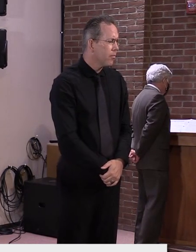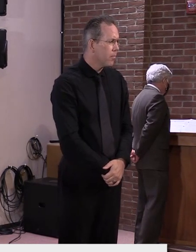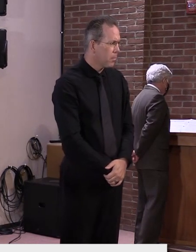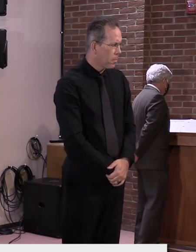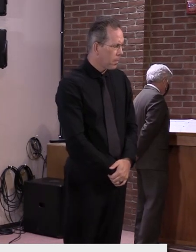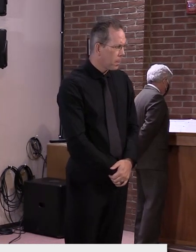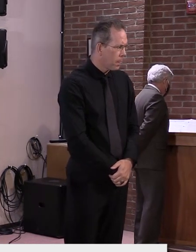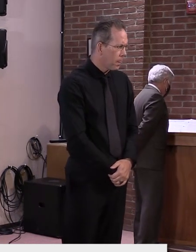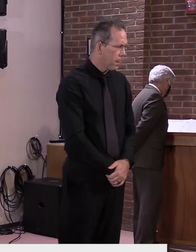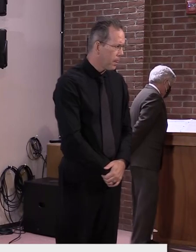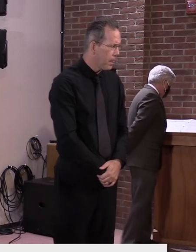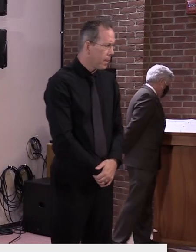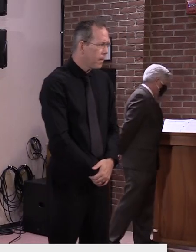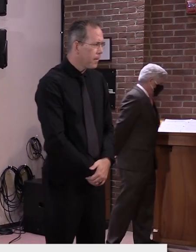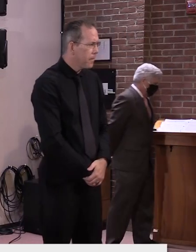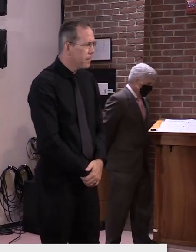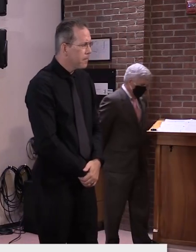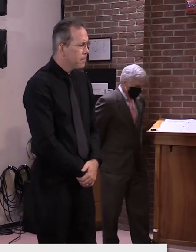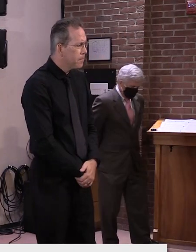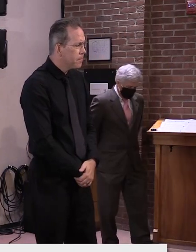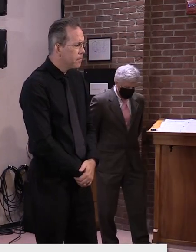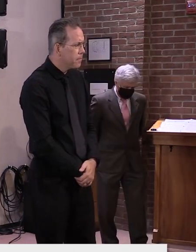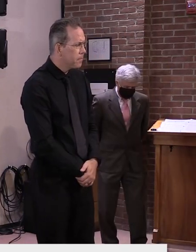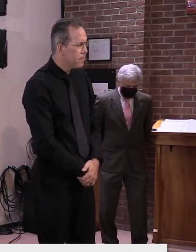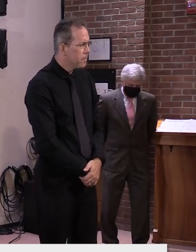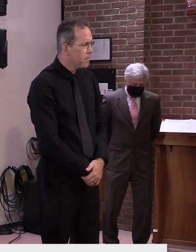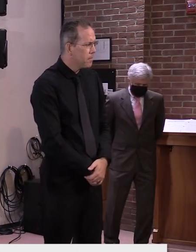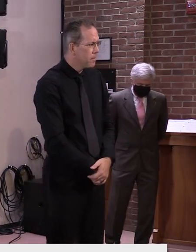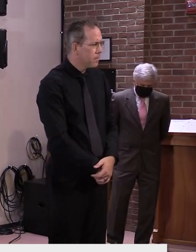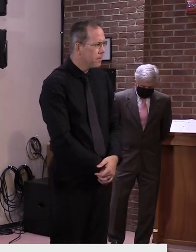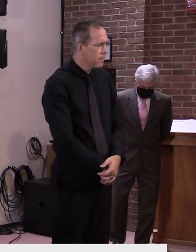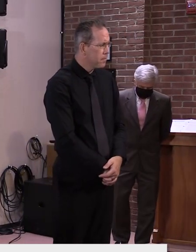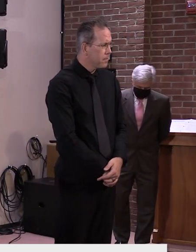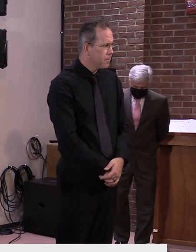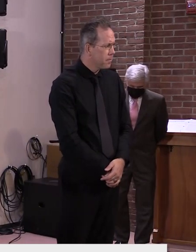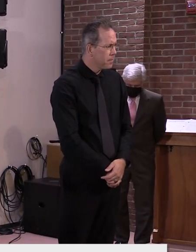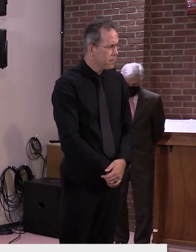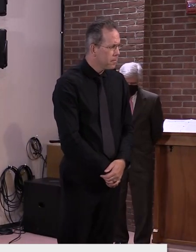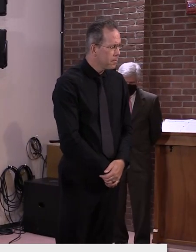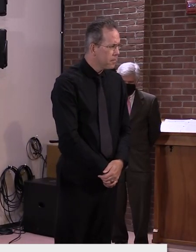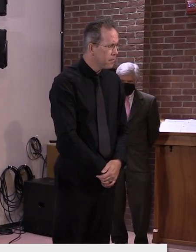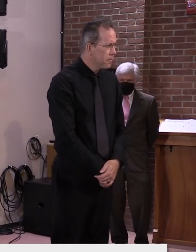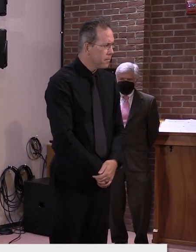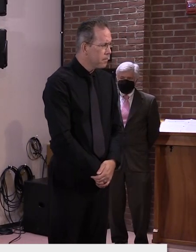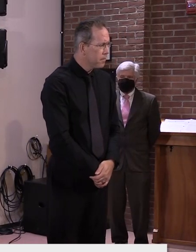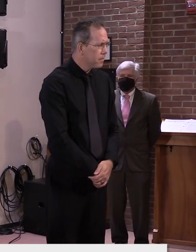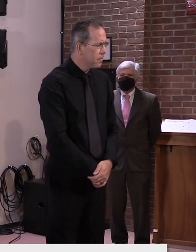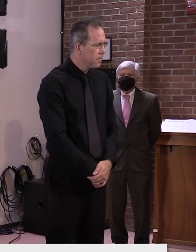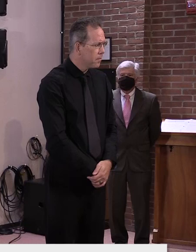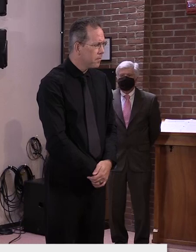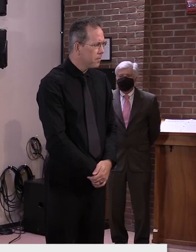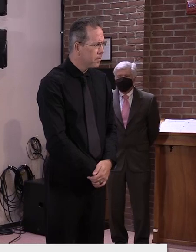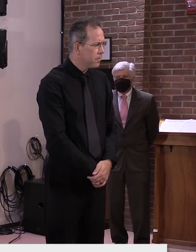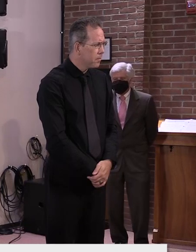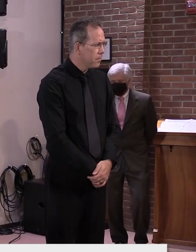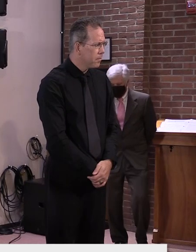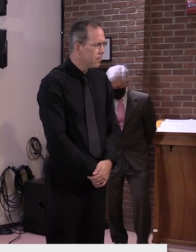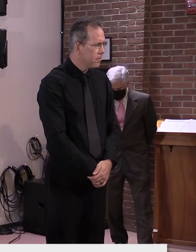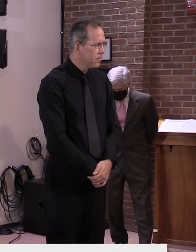what has the state been doing to let people out of state know about